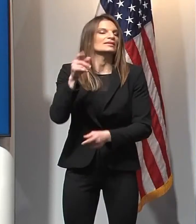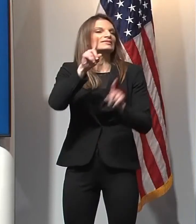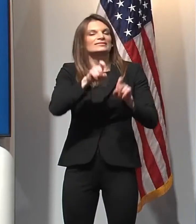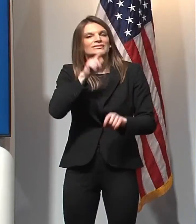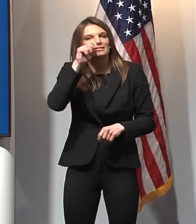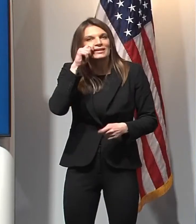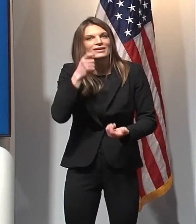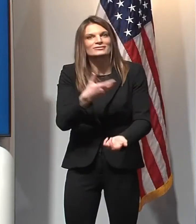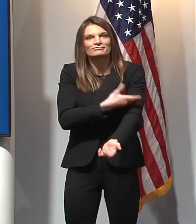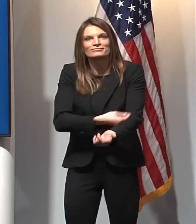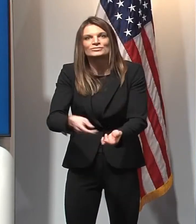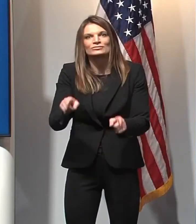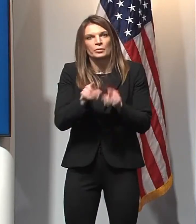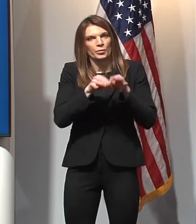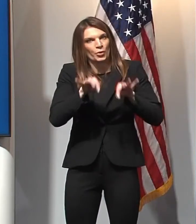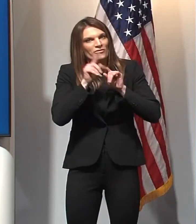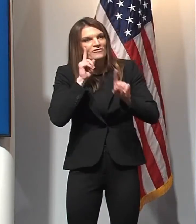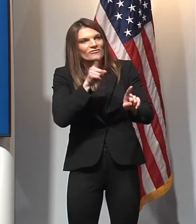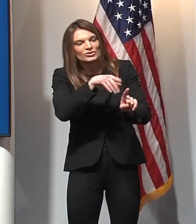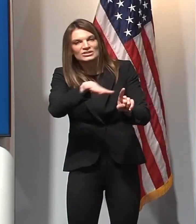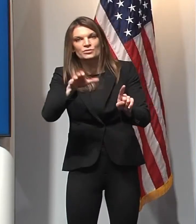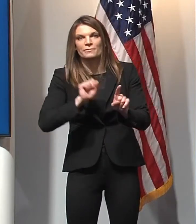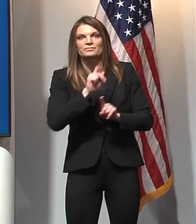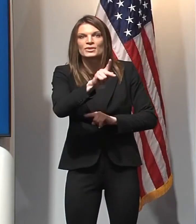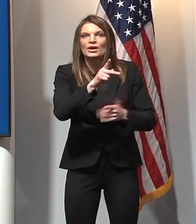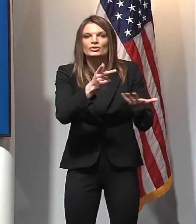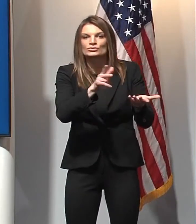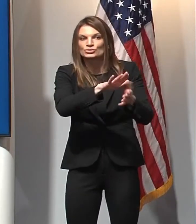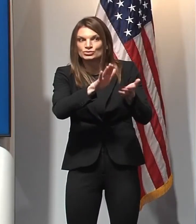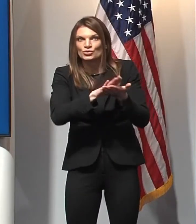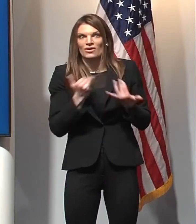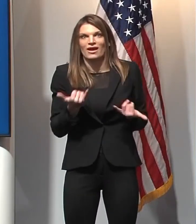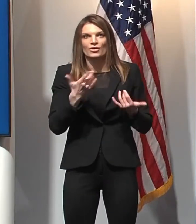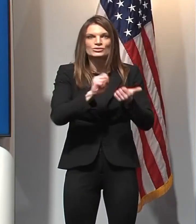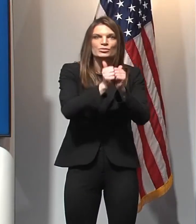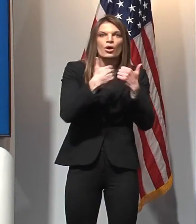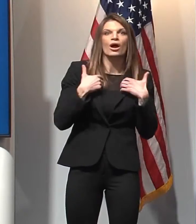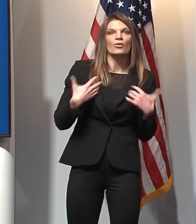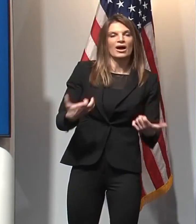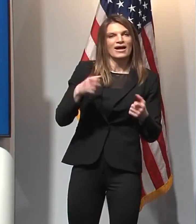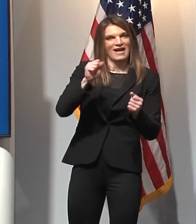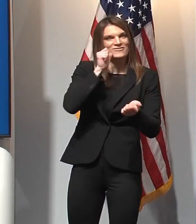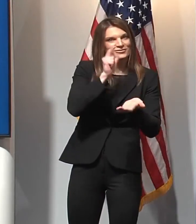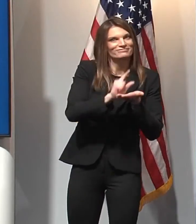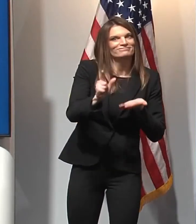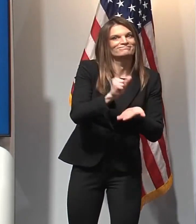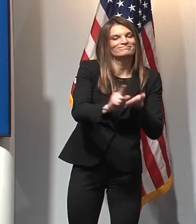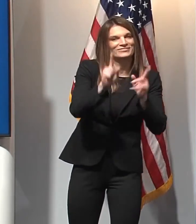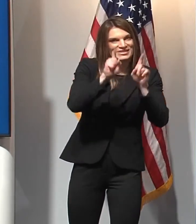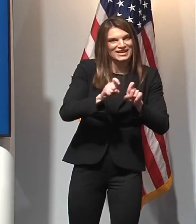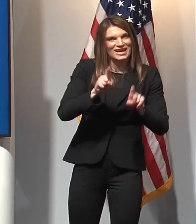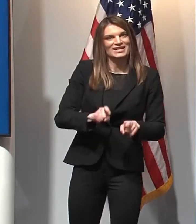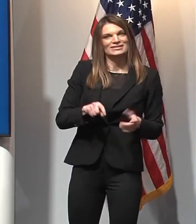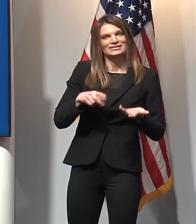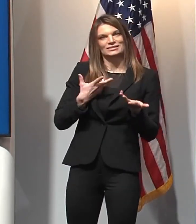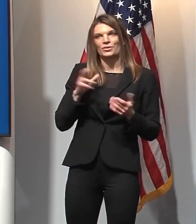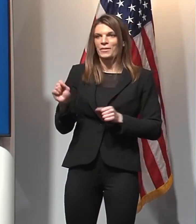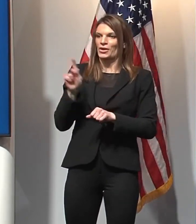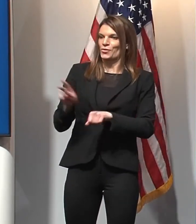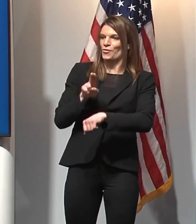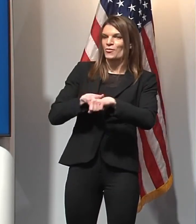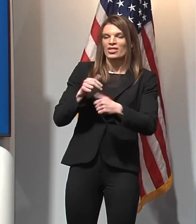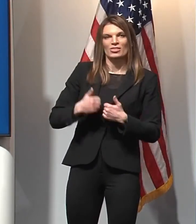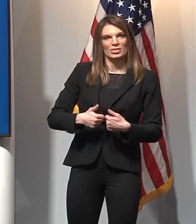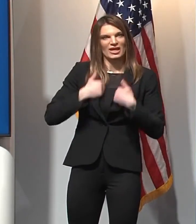now necessary for our kids who want to participate in sports and necessary for our resumption of normal activities